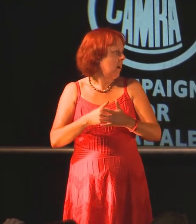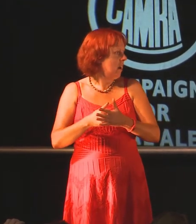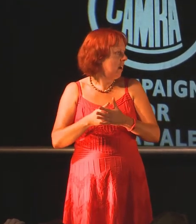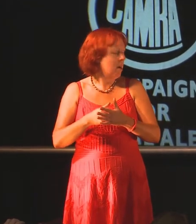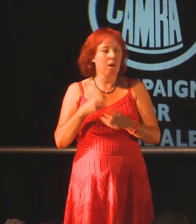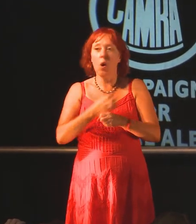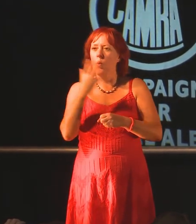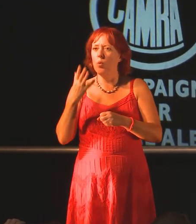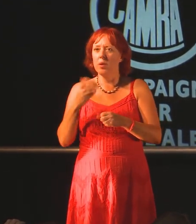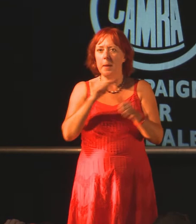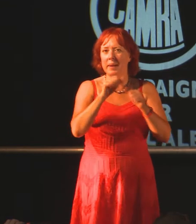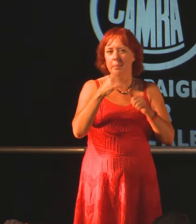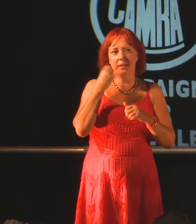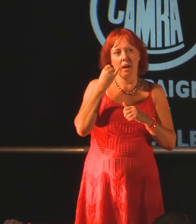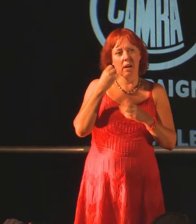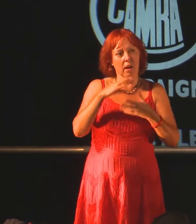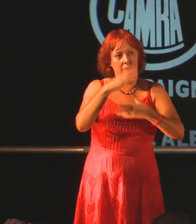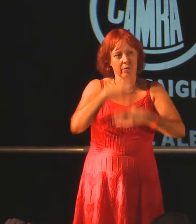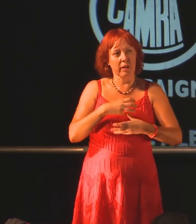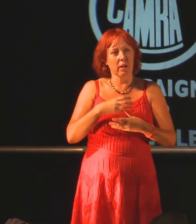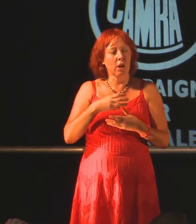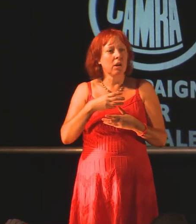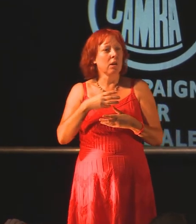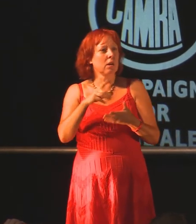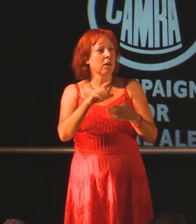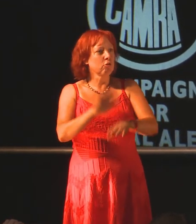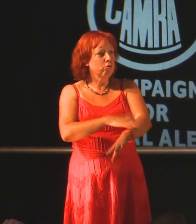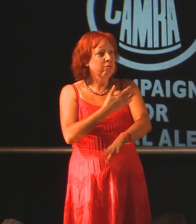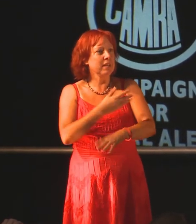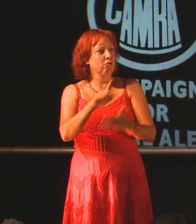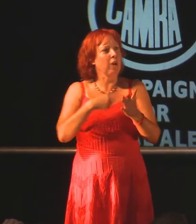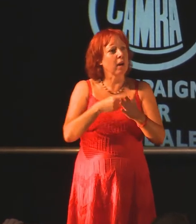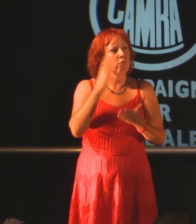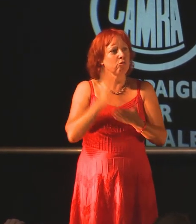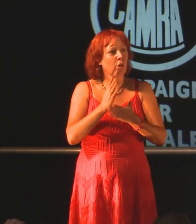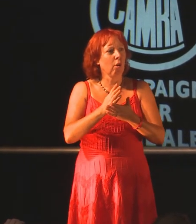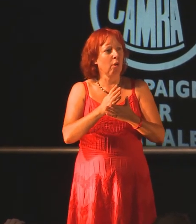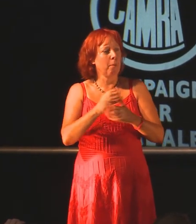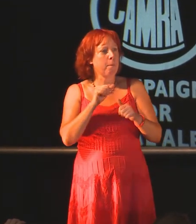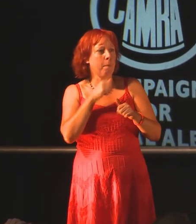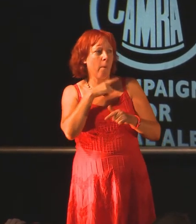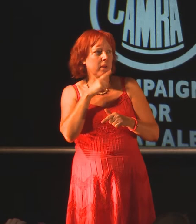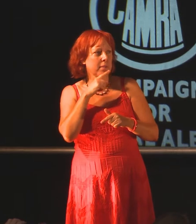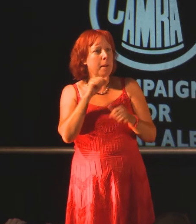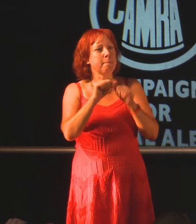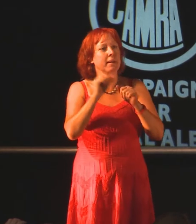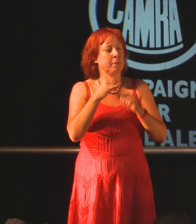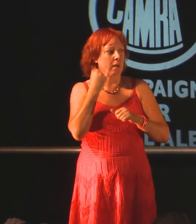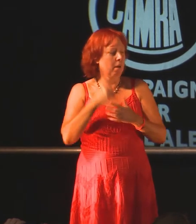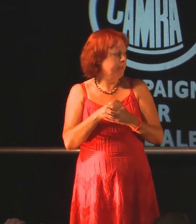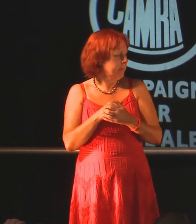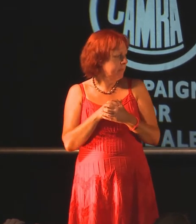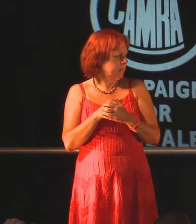And the gold in the best bitter class, Green Jack Trawler Boys Best Bitter.